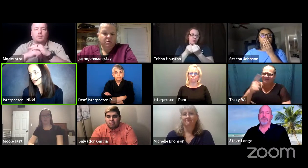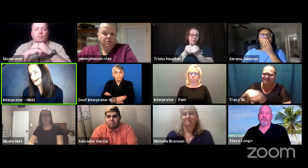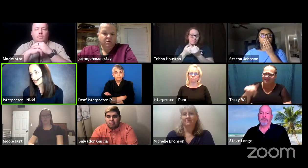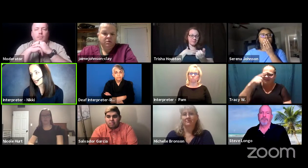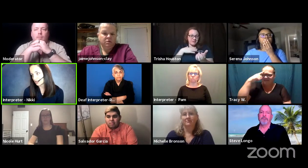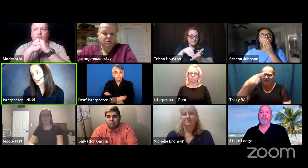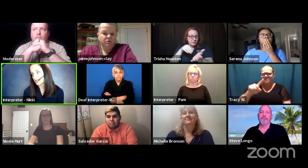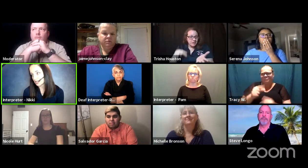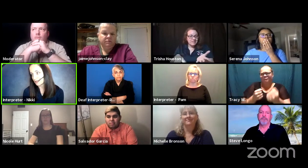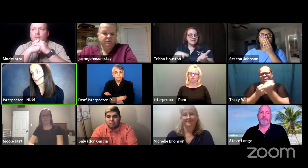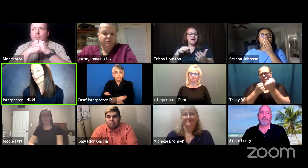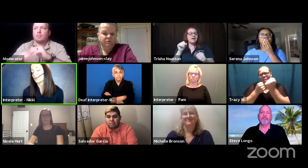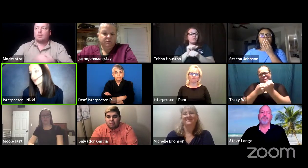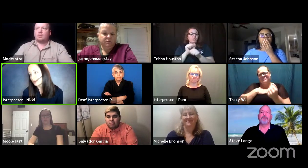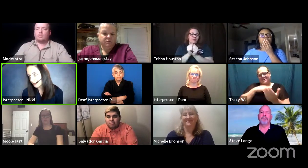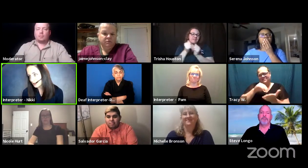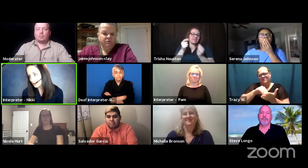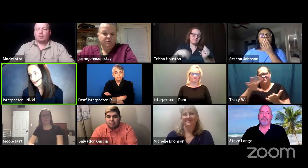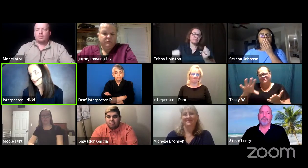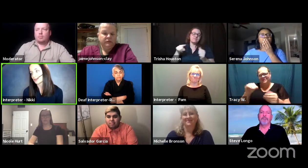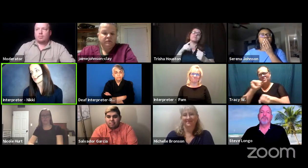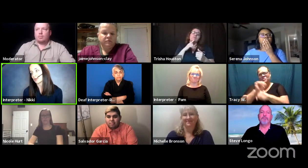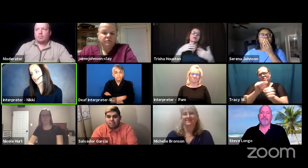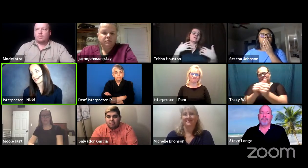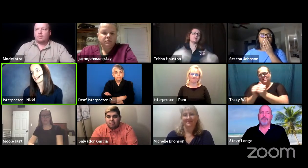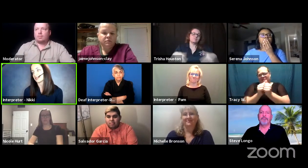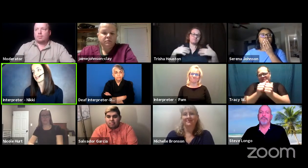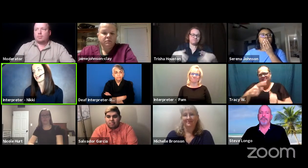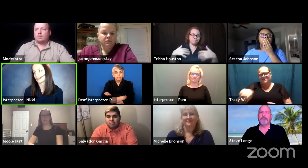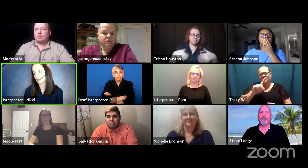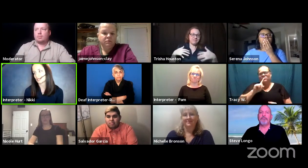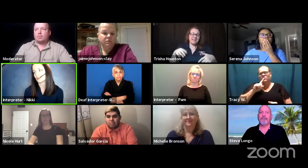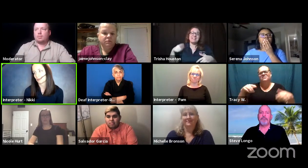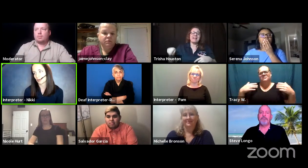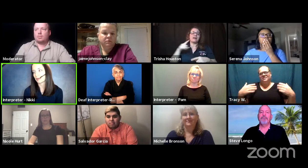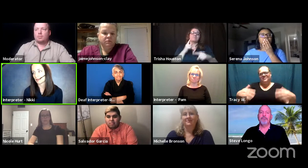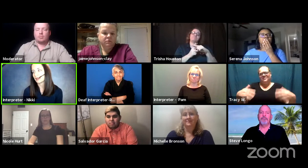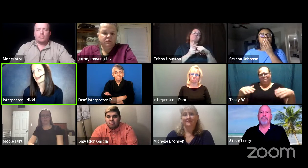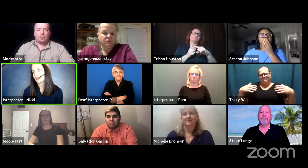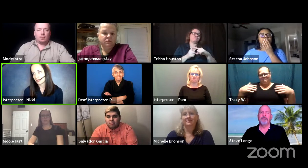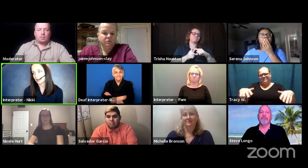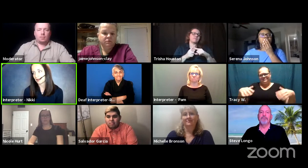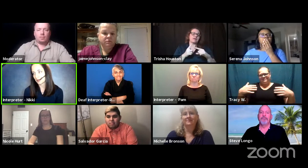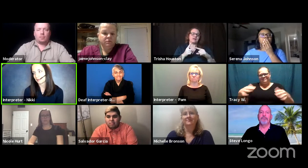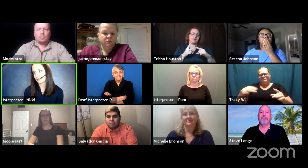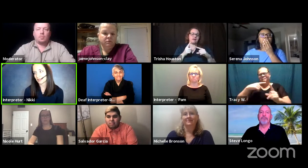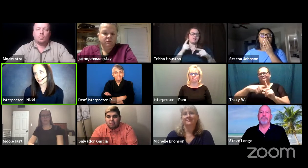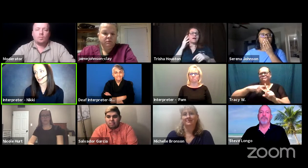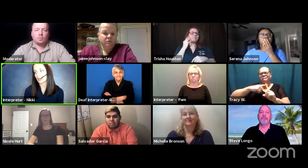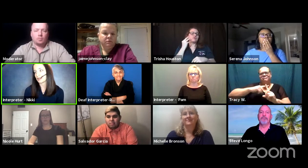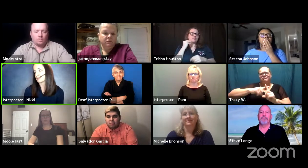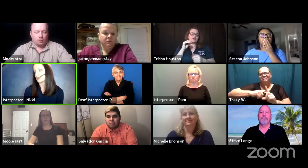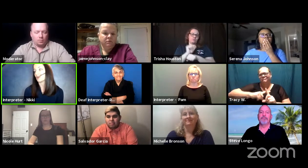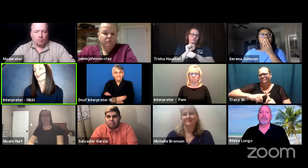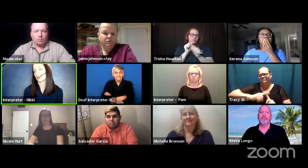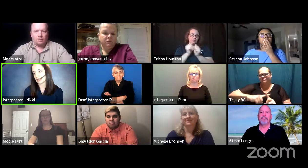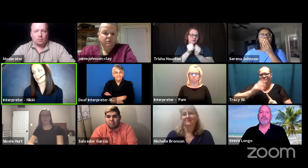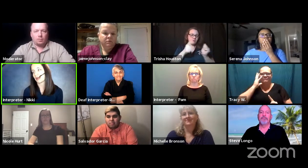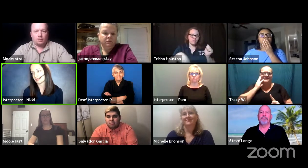of DHHSC for supporting my students through this process and continuing to work with them. Their experience has been overwhelmingly